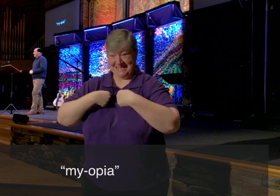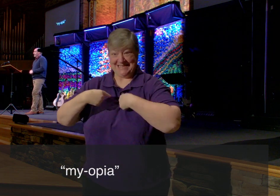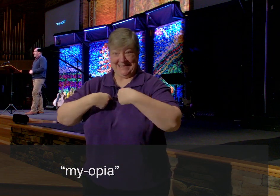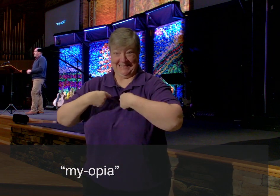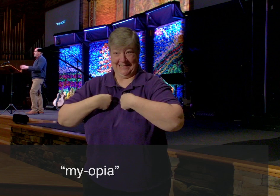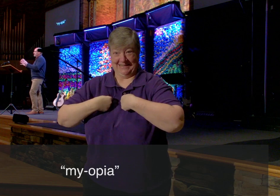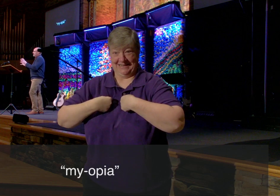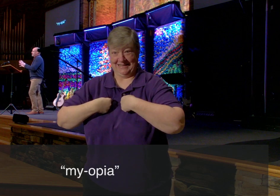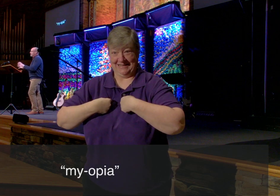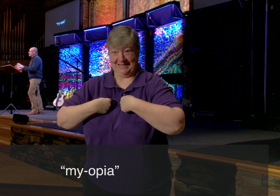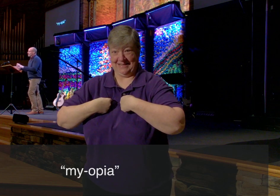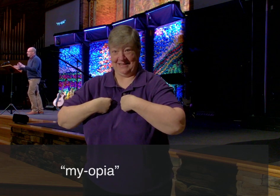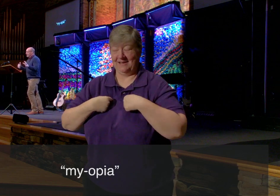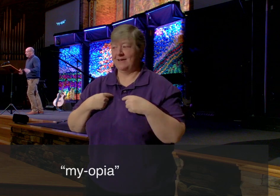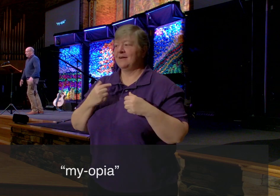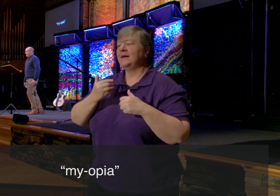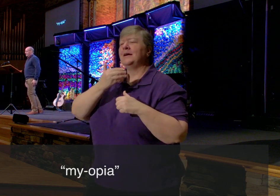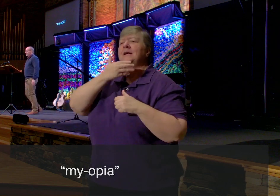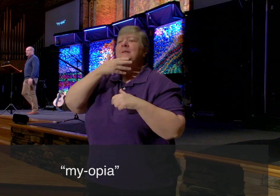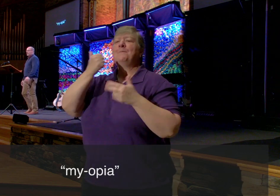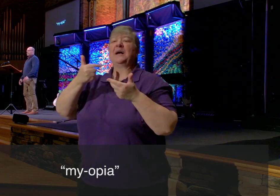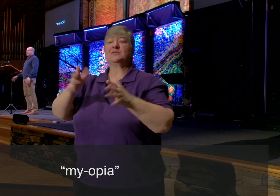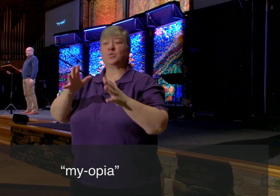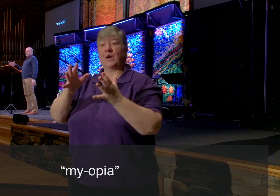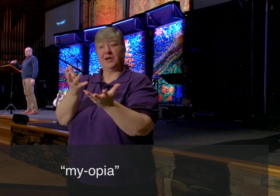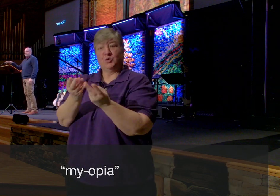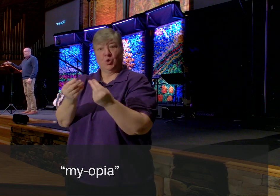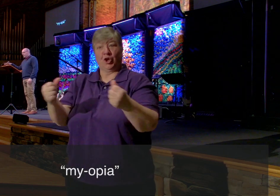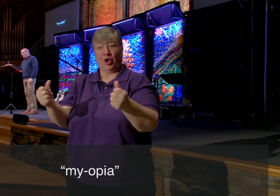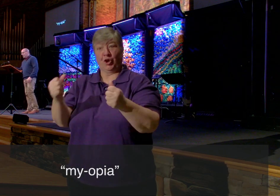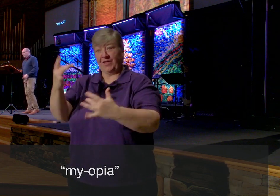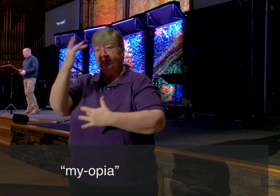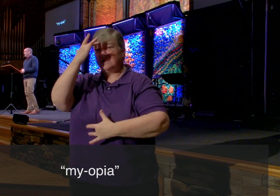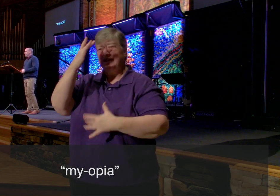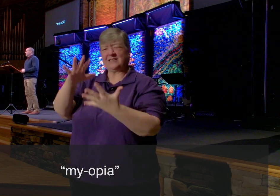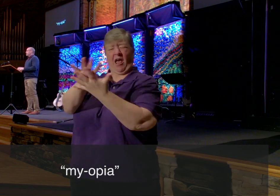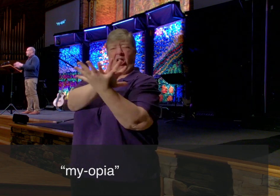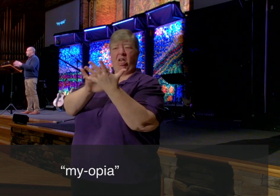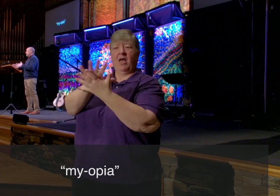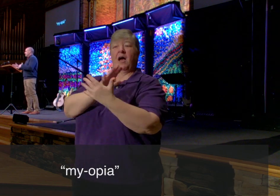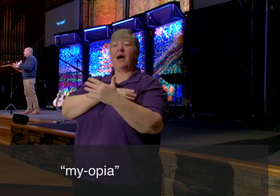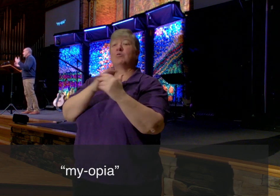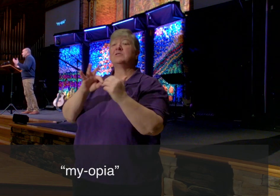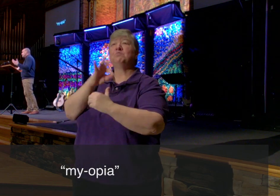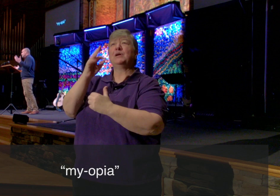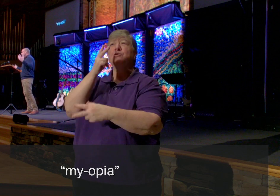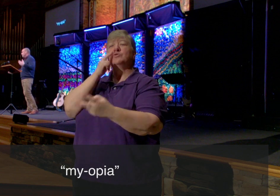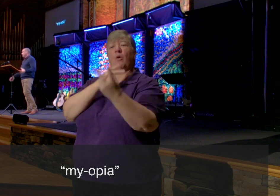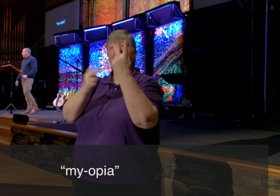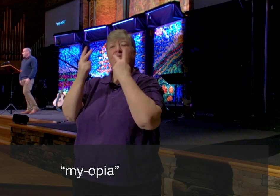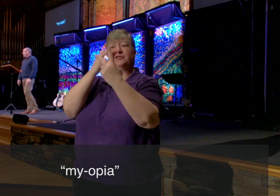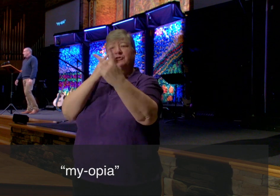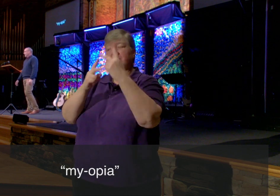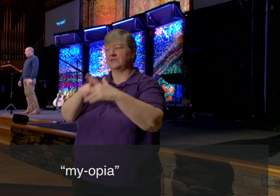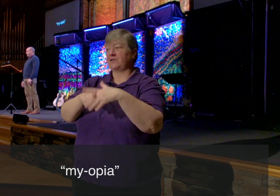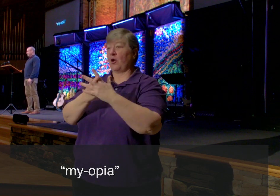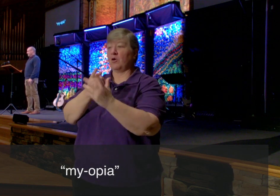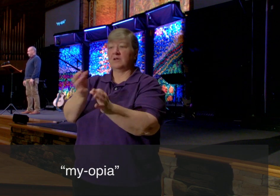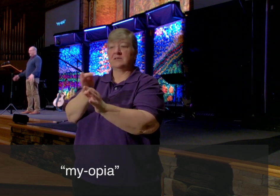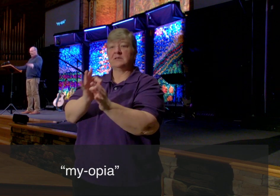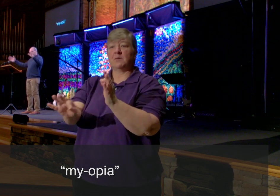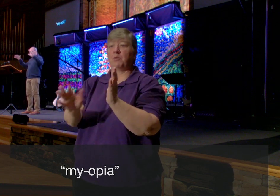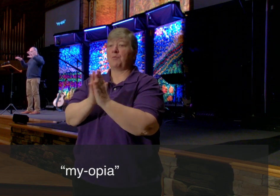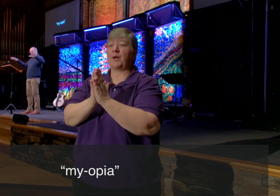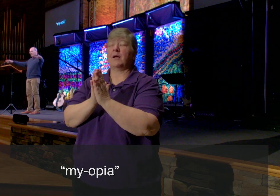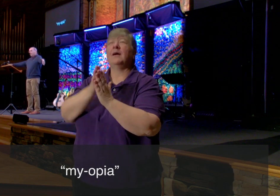I. And he says, the best way to cure this disease, which clouds our spiritual vision, is to start each day with a simple